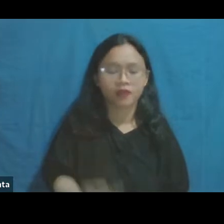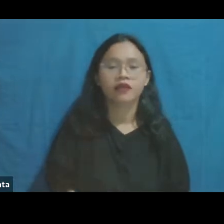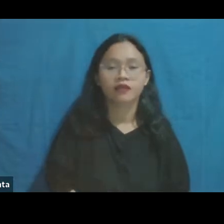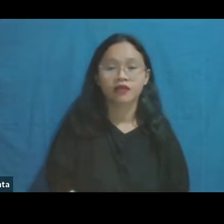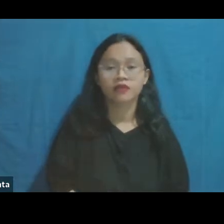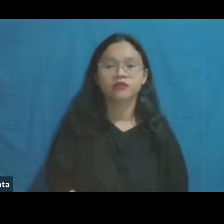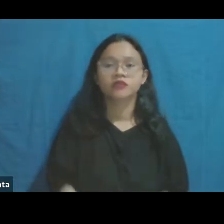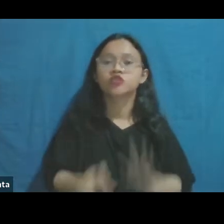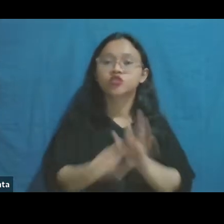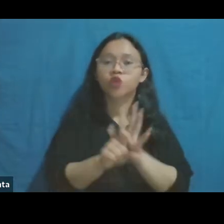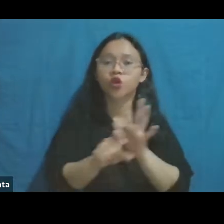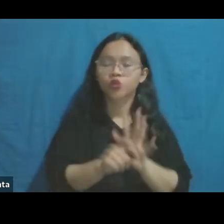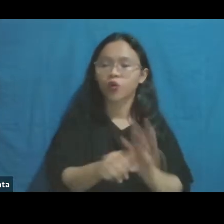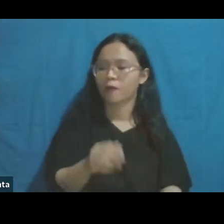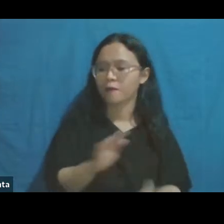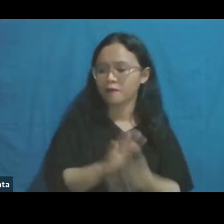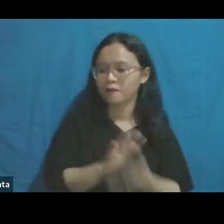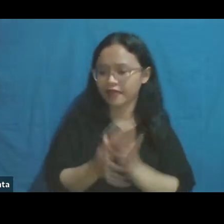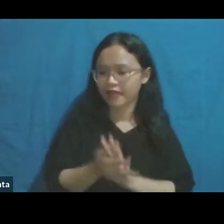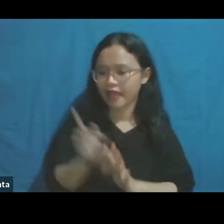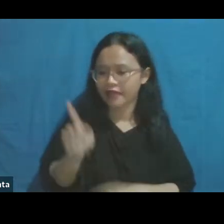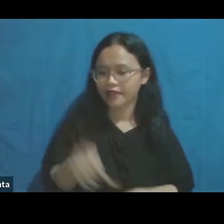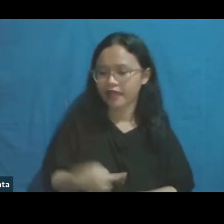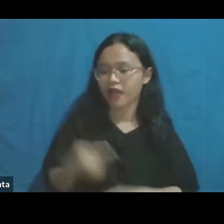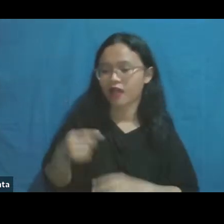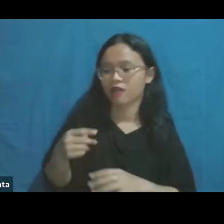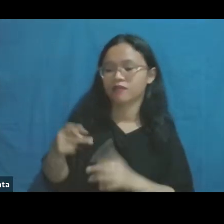are different. And then